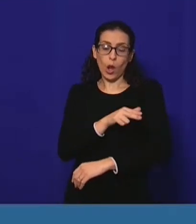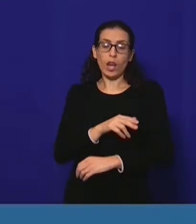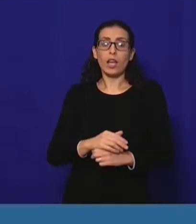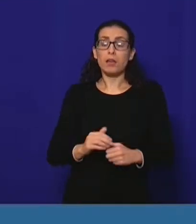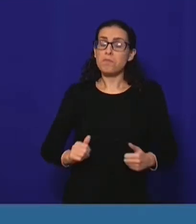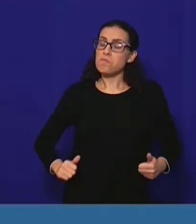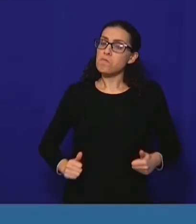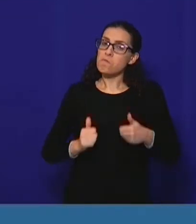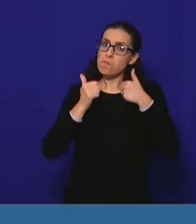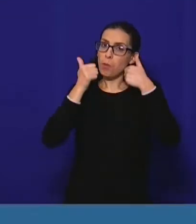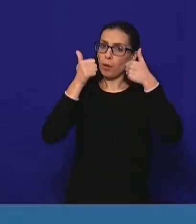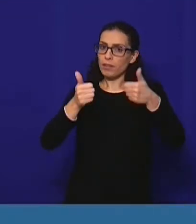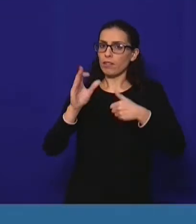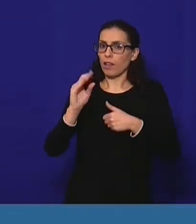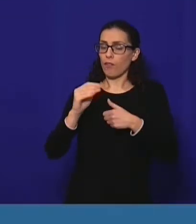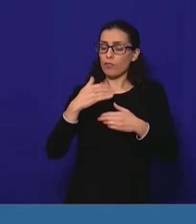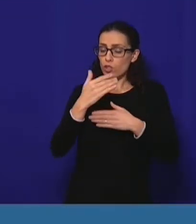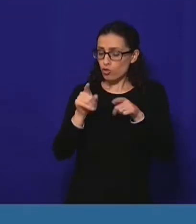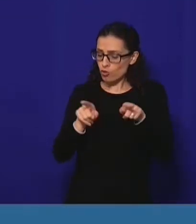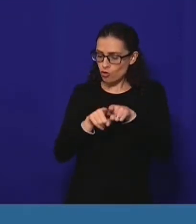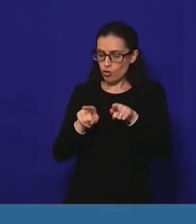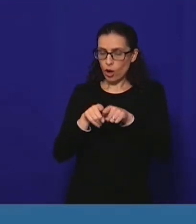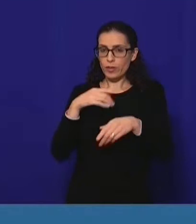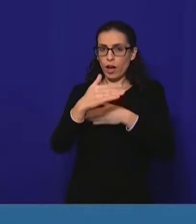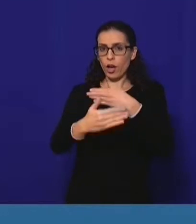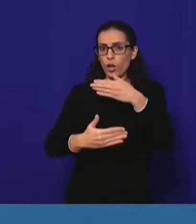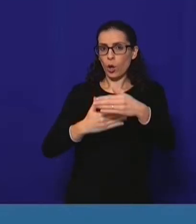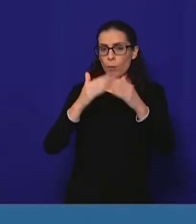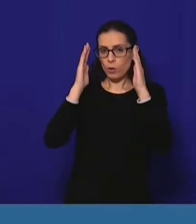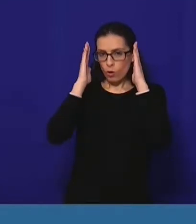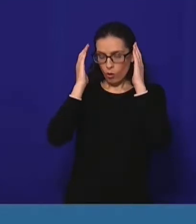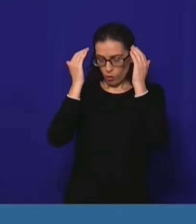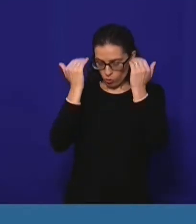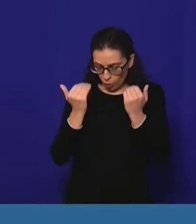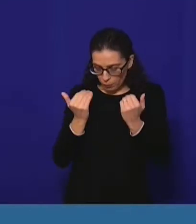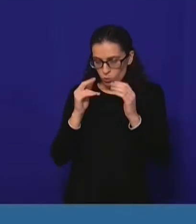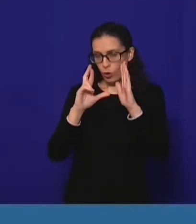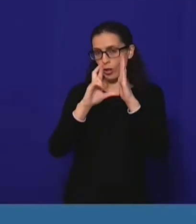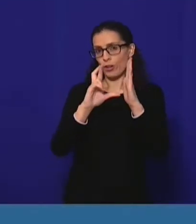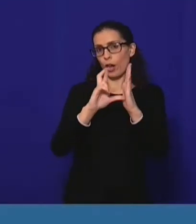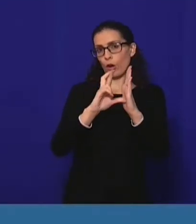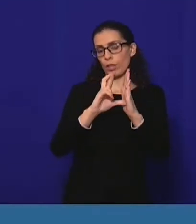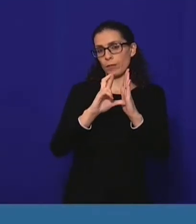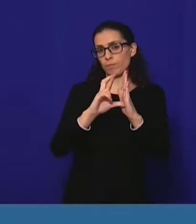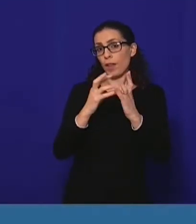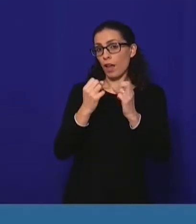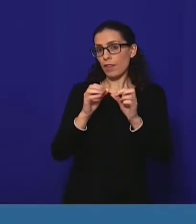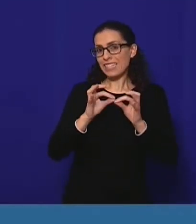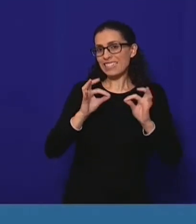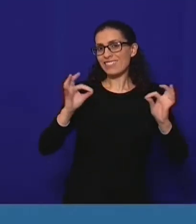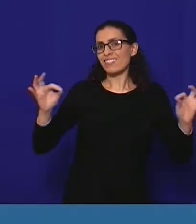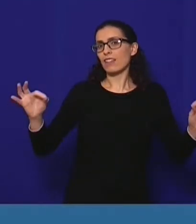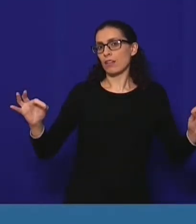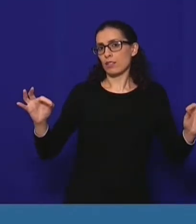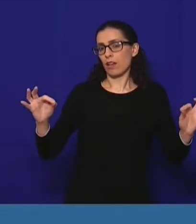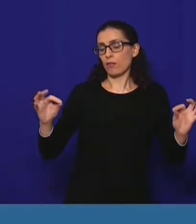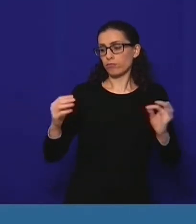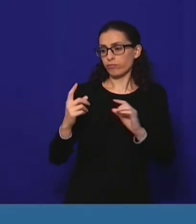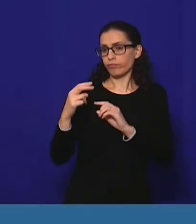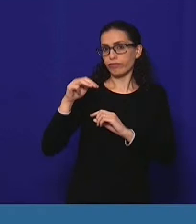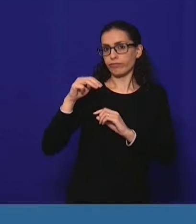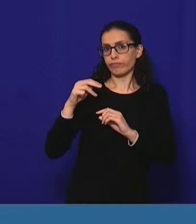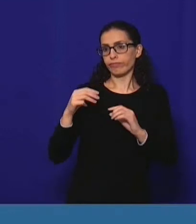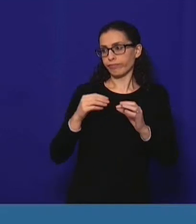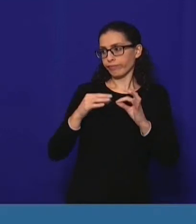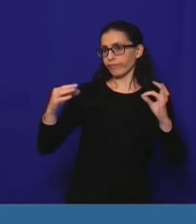li aħna inkomplu nsegwu l-miżuri ta' prevenzjoni. Fejn għandna distanza fiżika minn